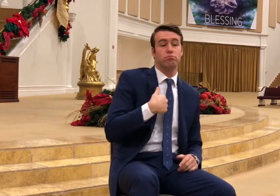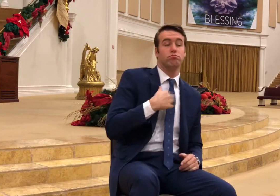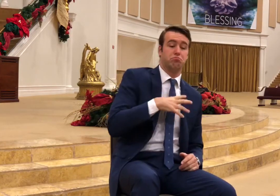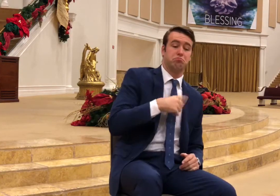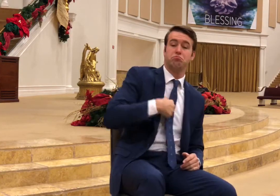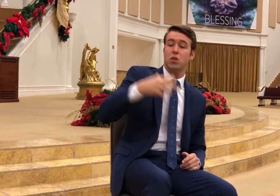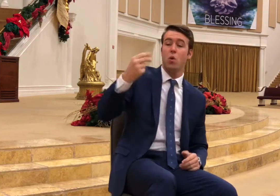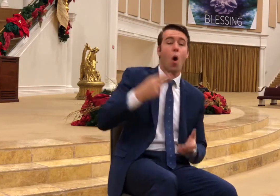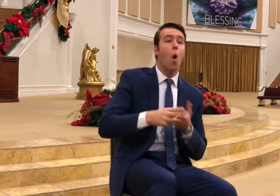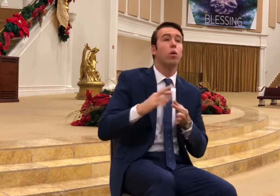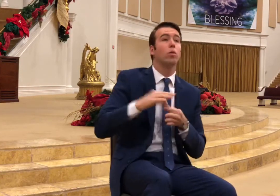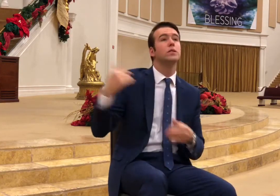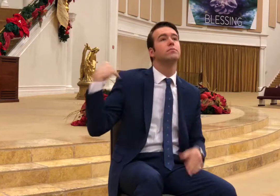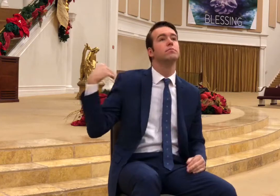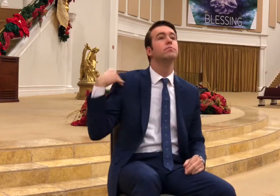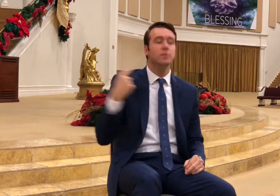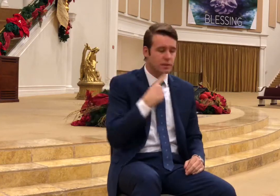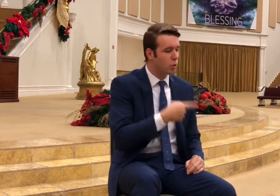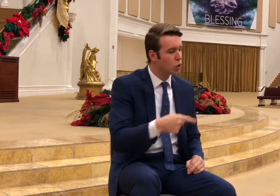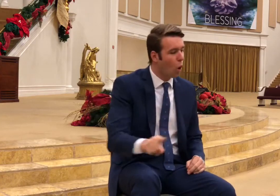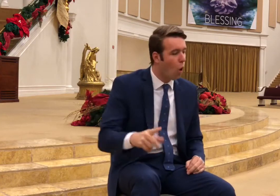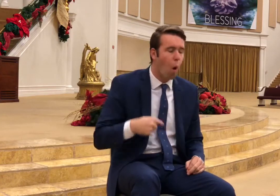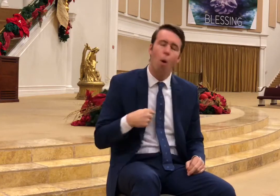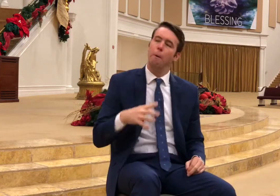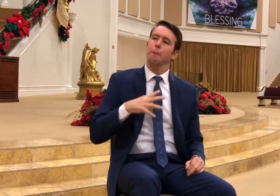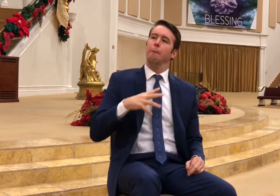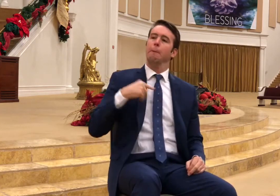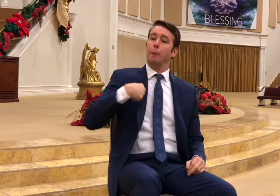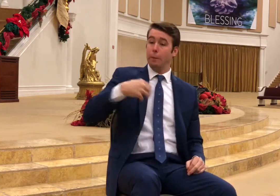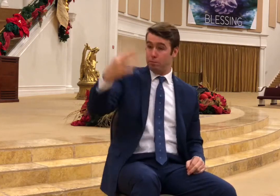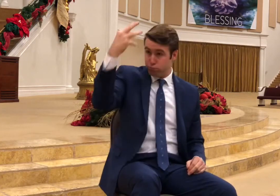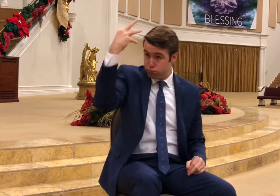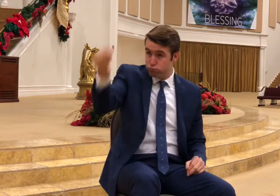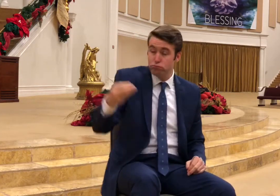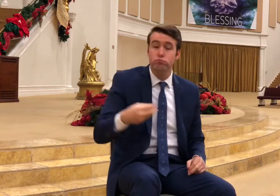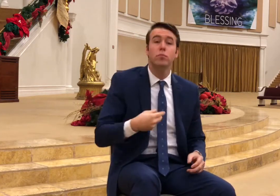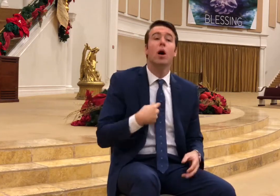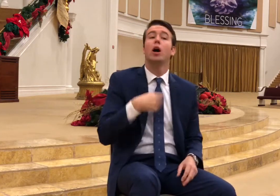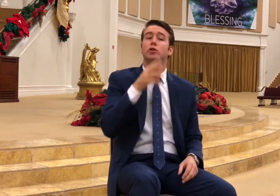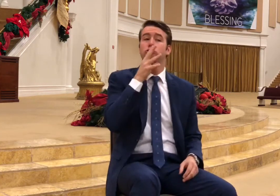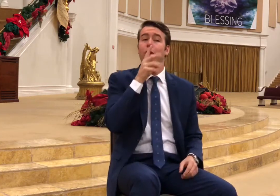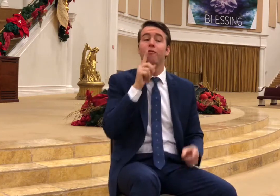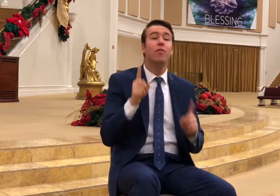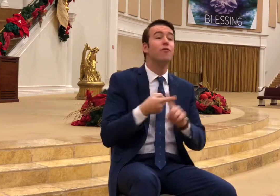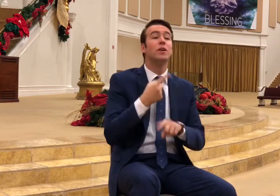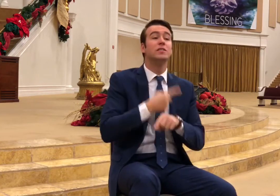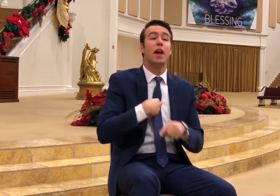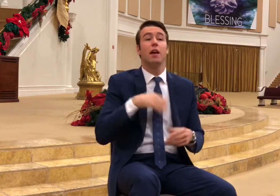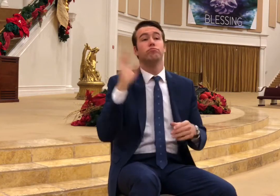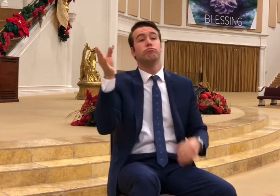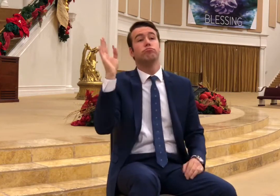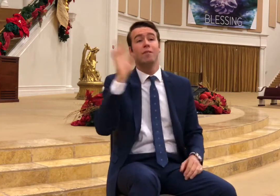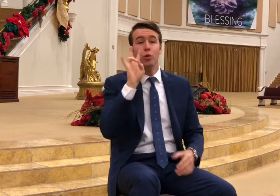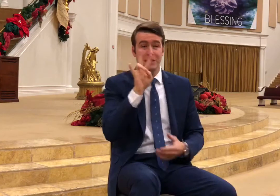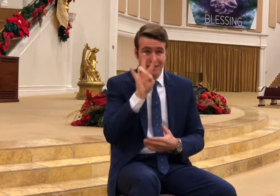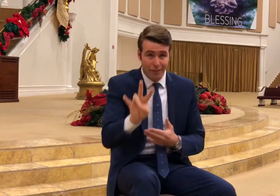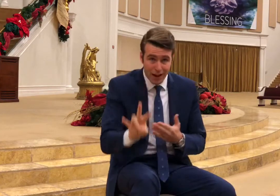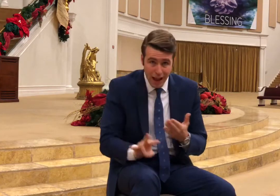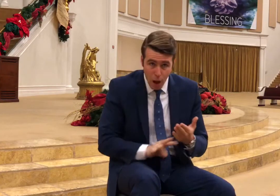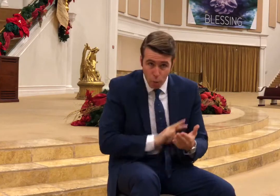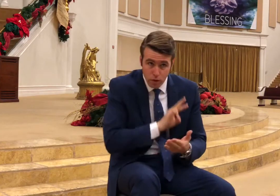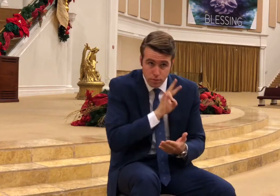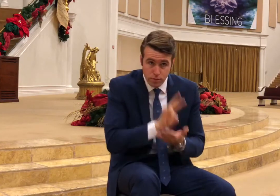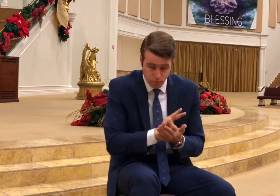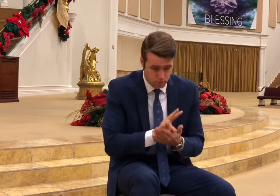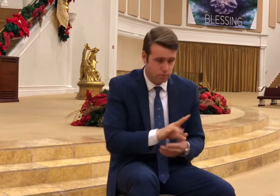just felt the Holy Ghost speak to me and say to go. And we were there. I taught for the first day for 7 hours. We came